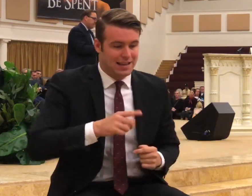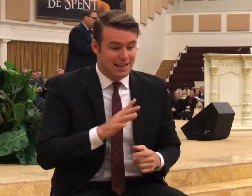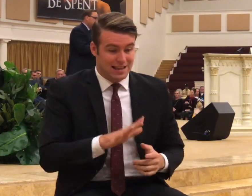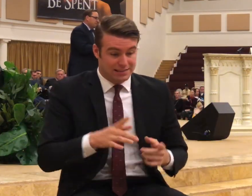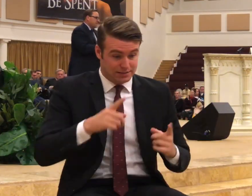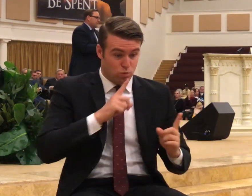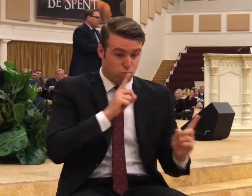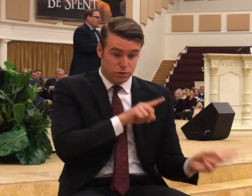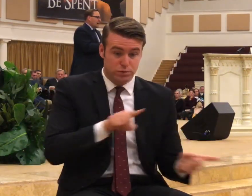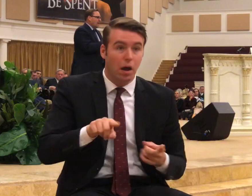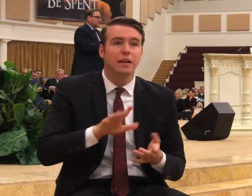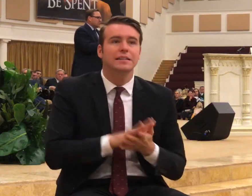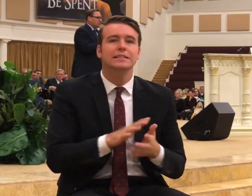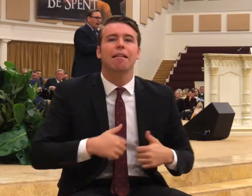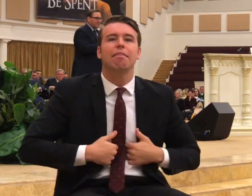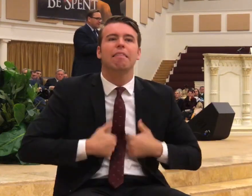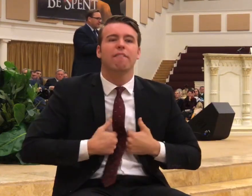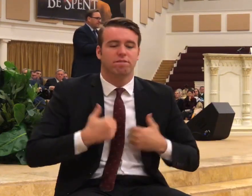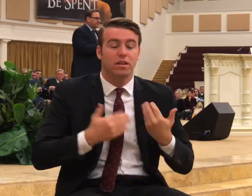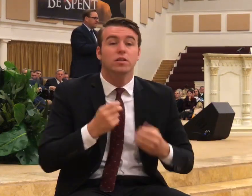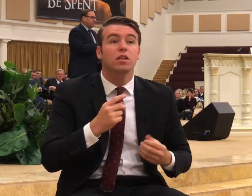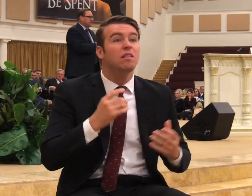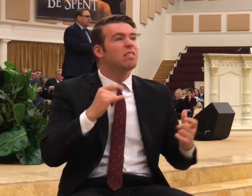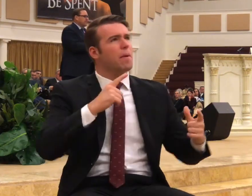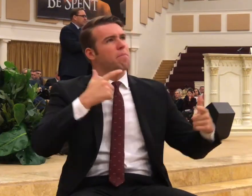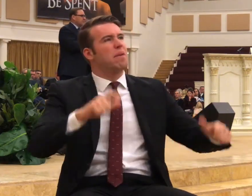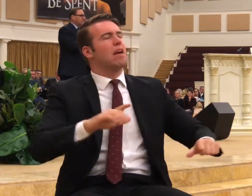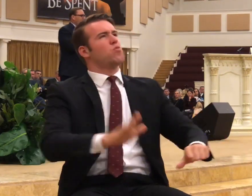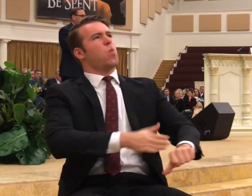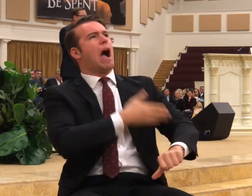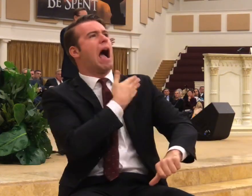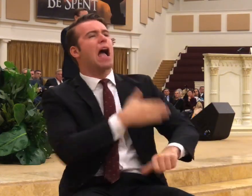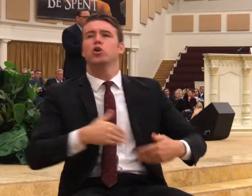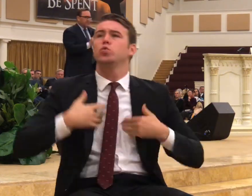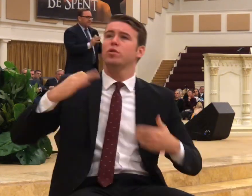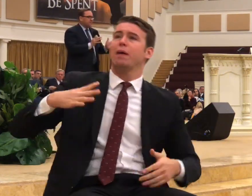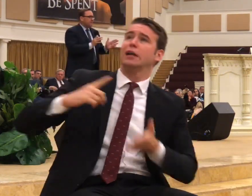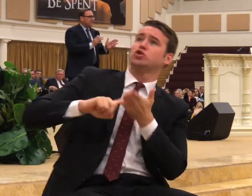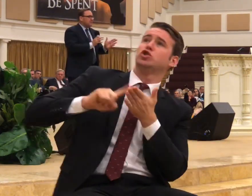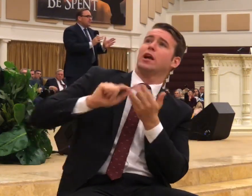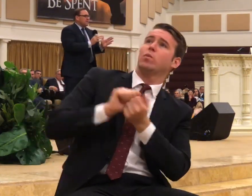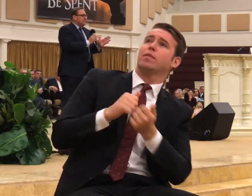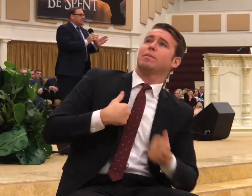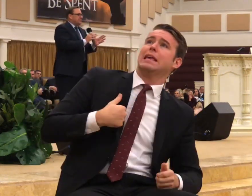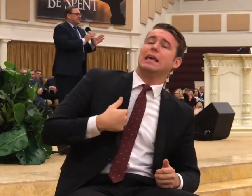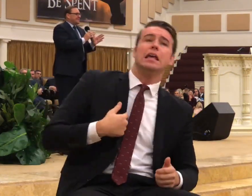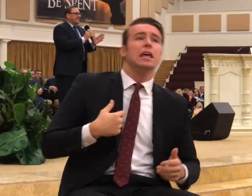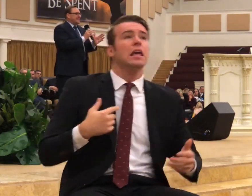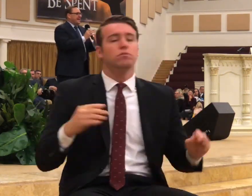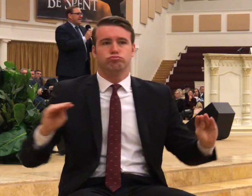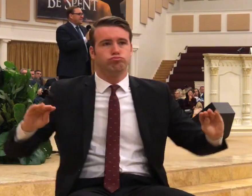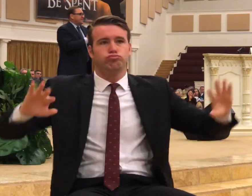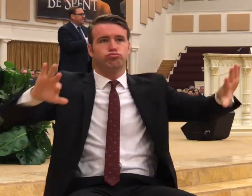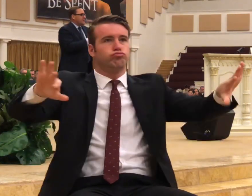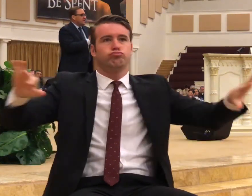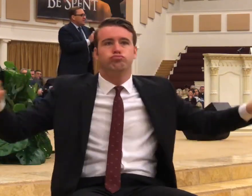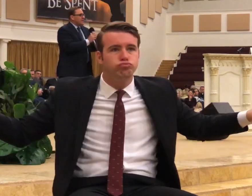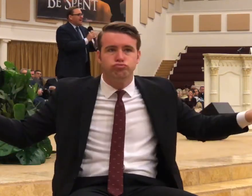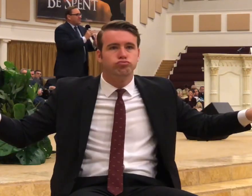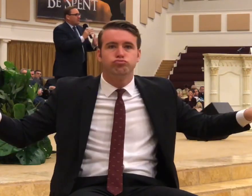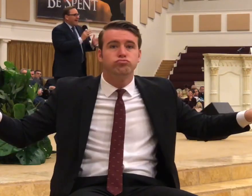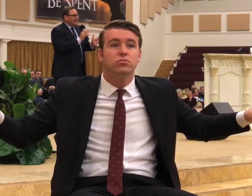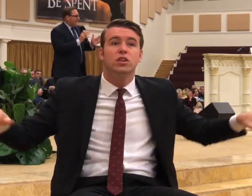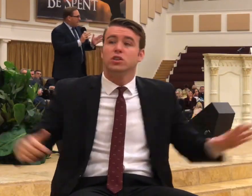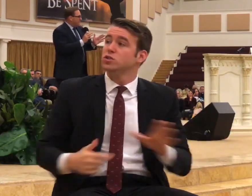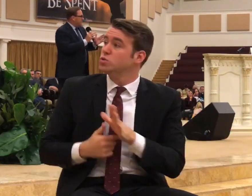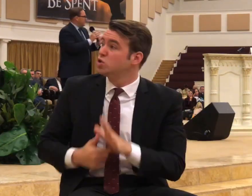out. There's no choir singing. There's no youth pastor to check on him. There's just 10 days. You're